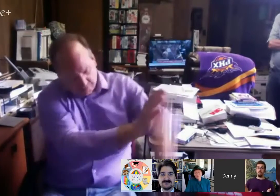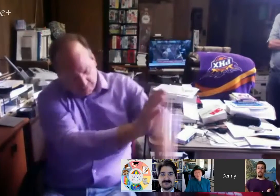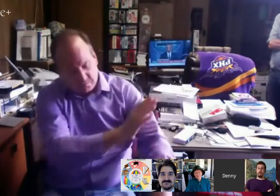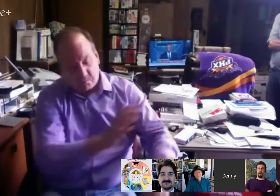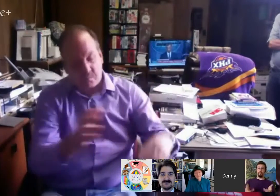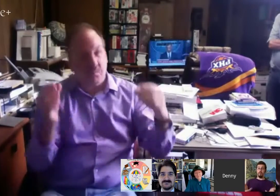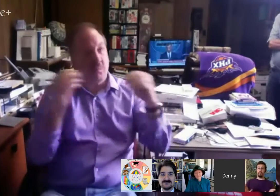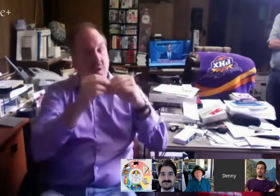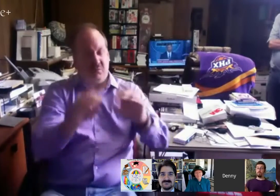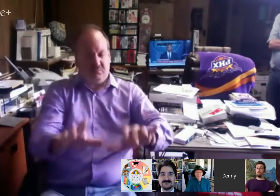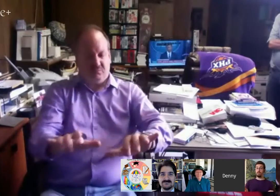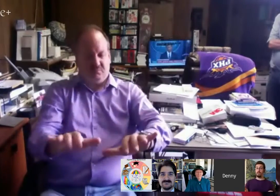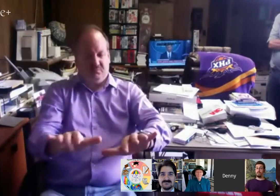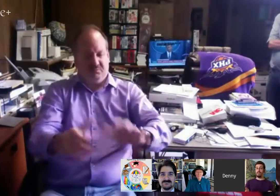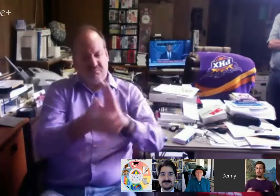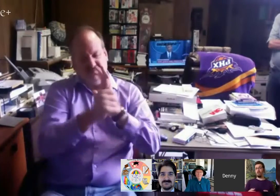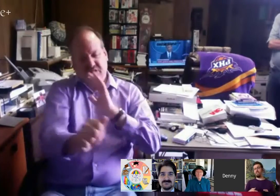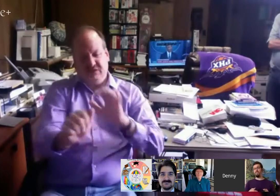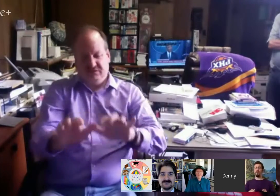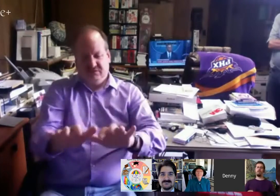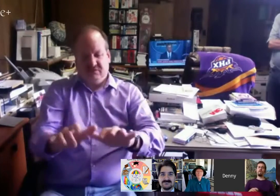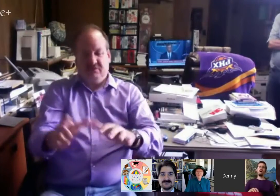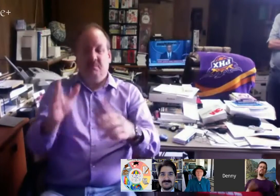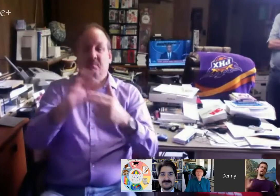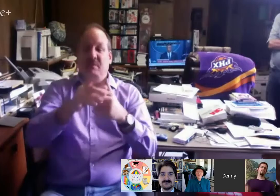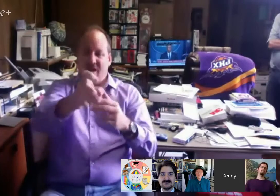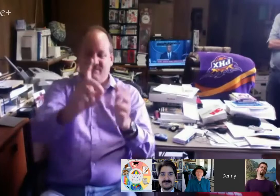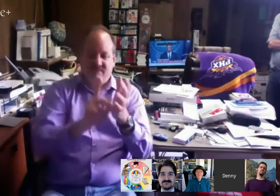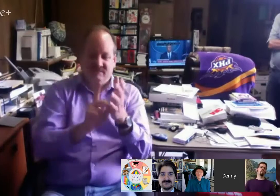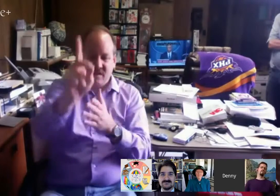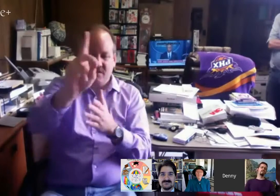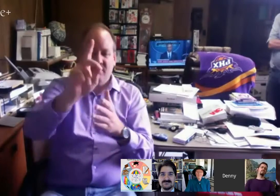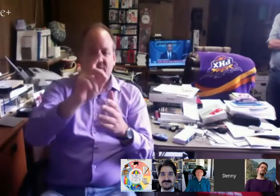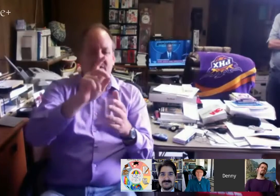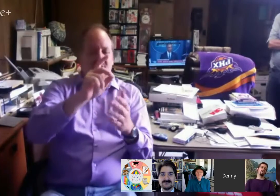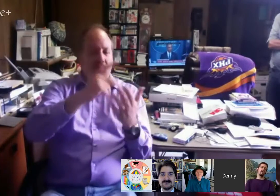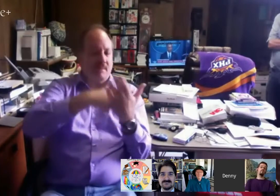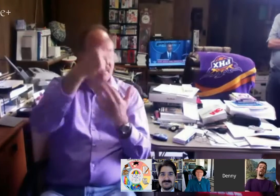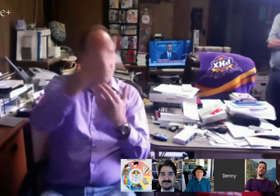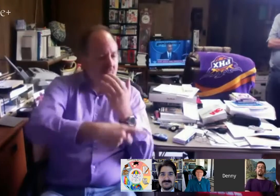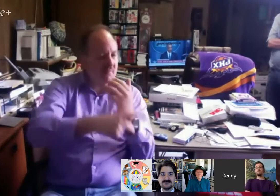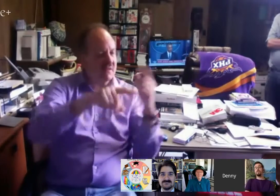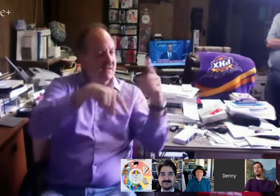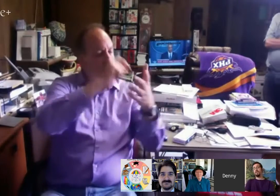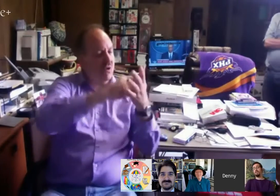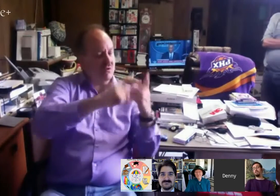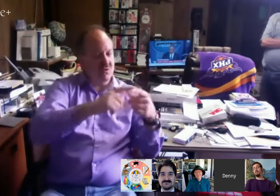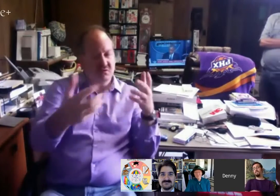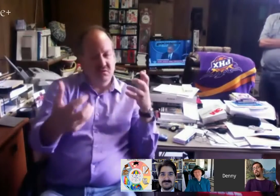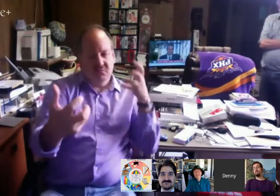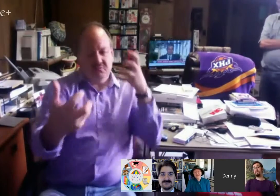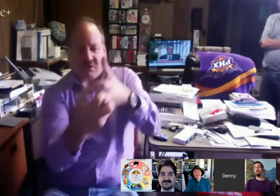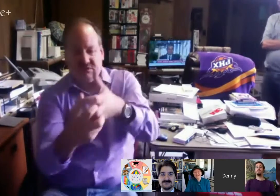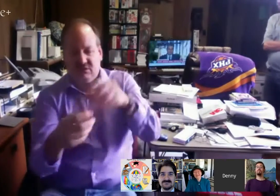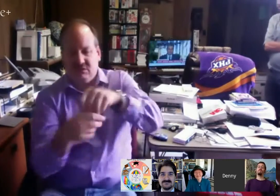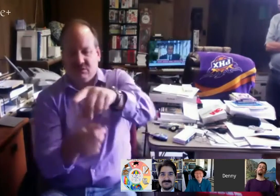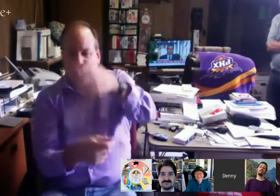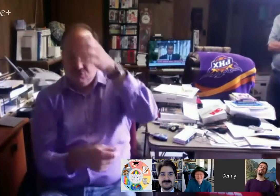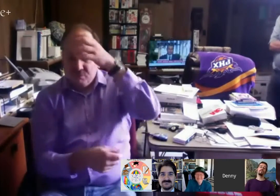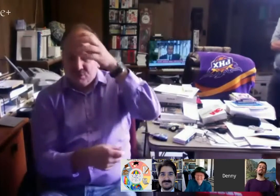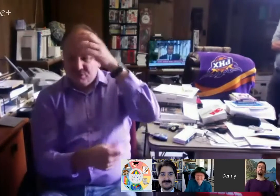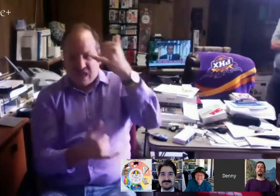use it in computers, they thought, oh, that will lose your handwriting, and so then they developed